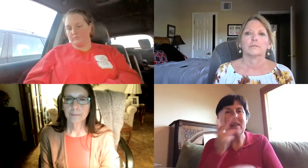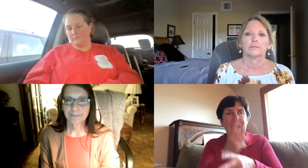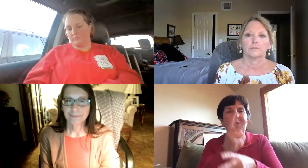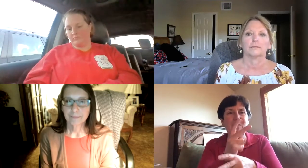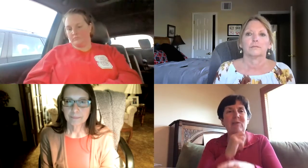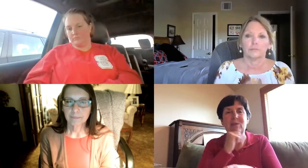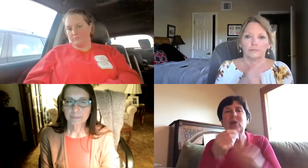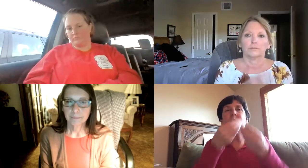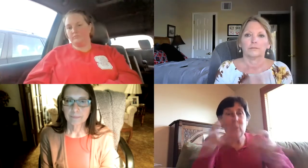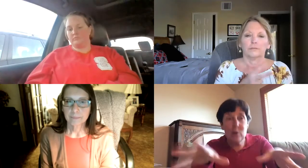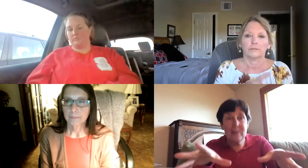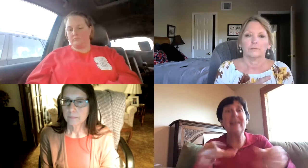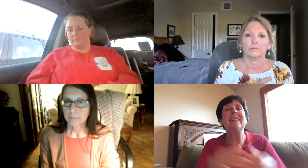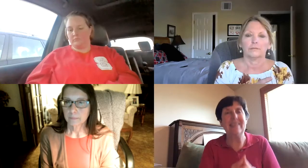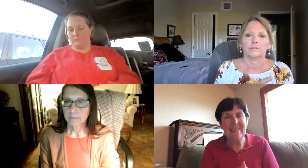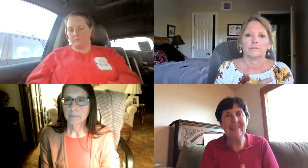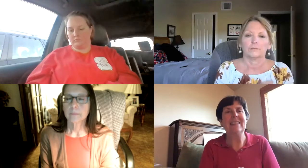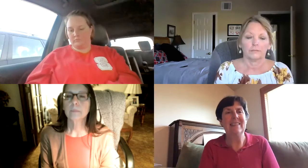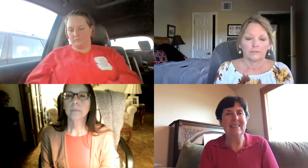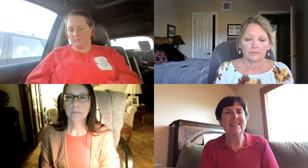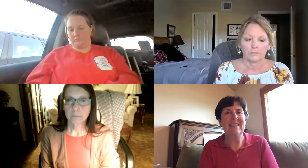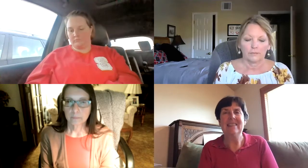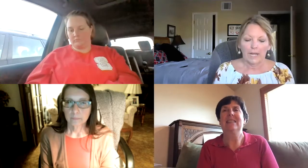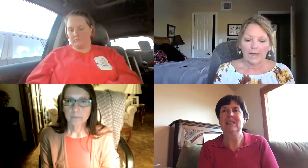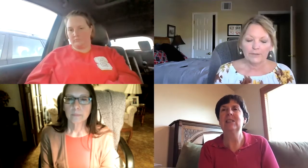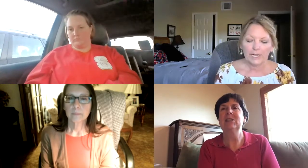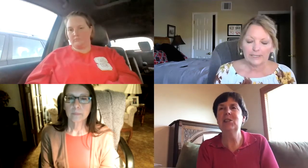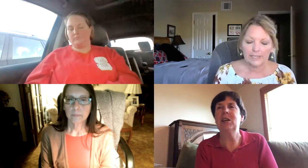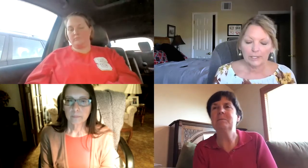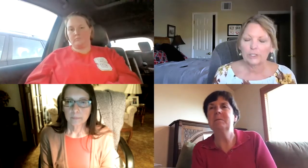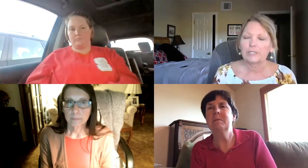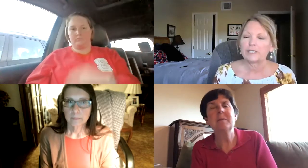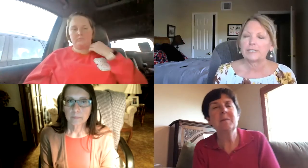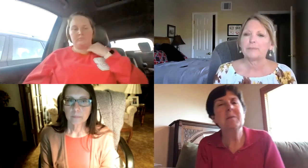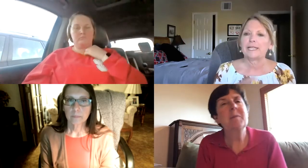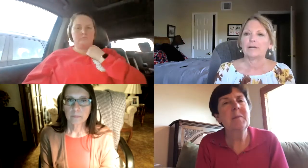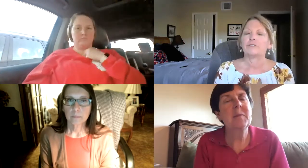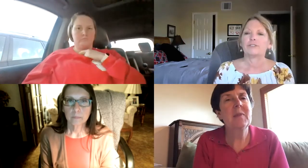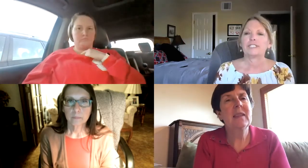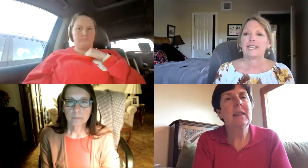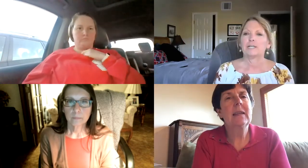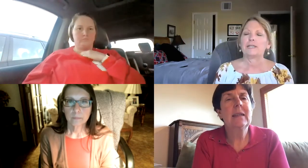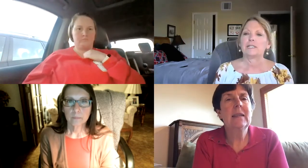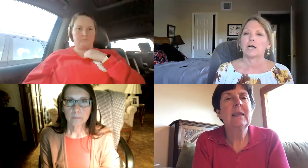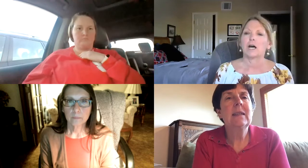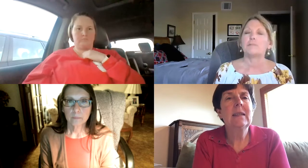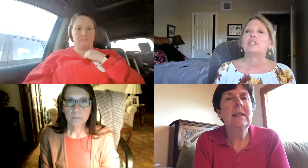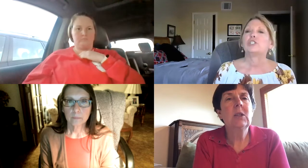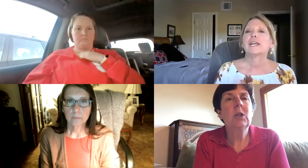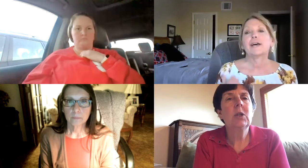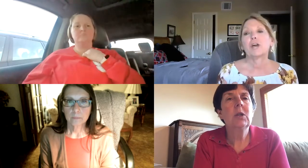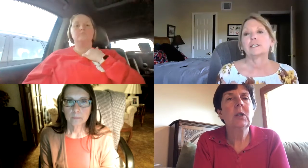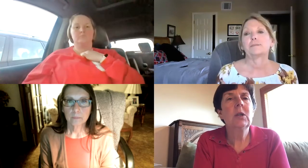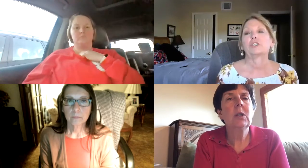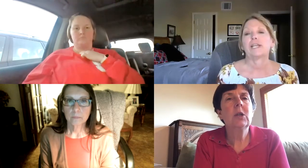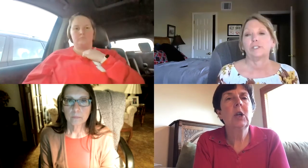Be careful. Don't lose it. I forgot good. To tell you, because we did be careful for Deanna being a cop. She